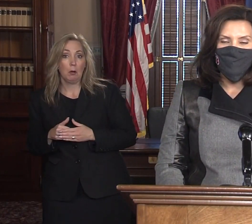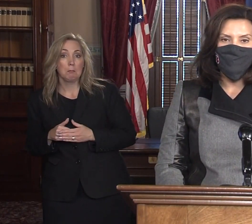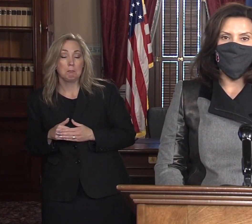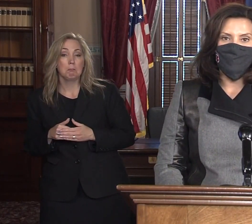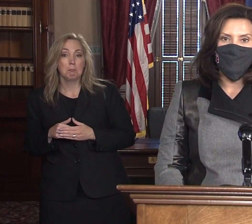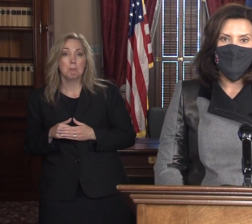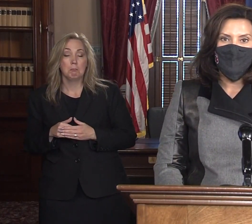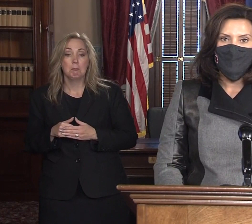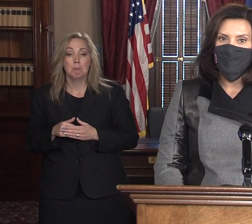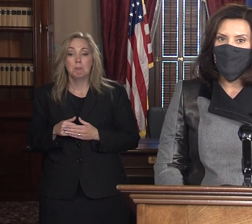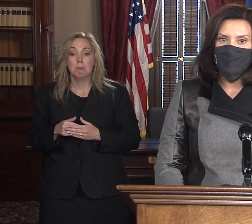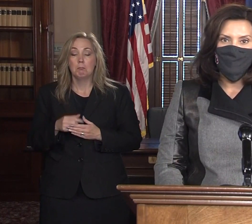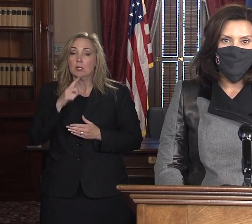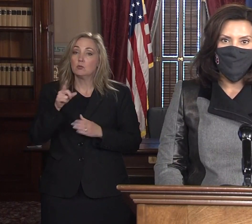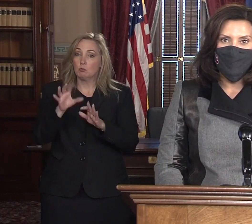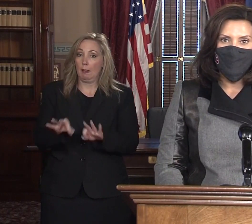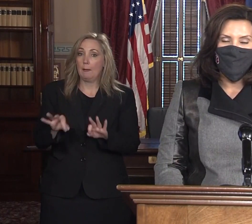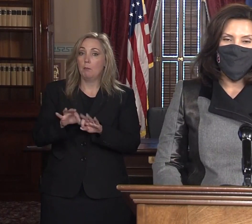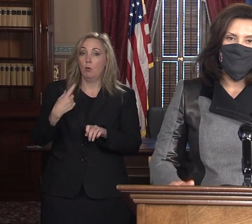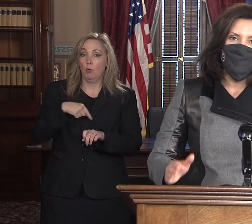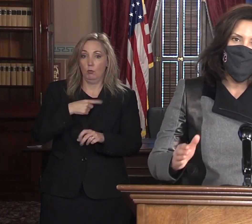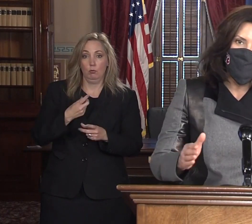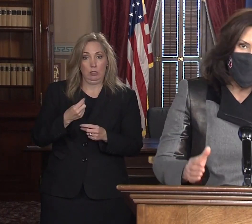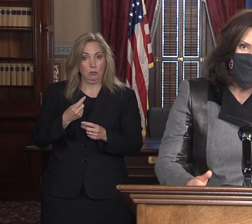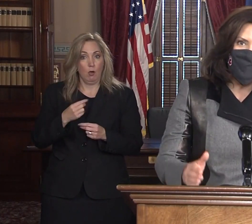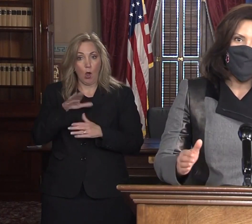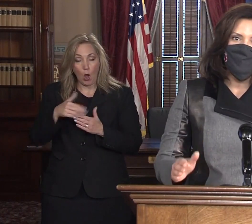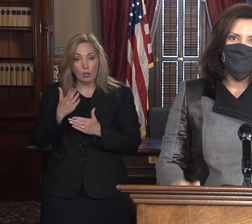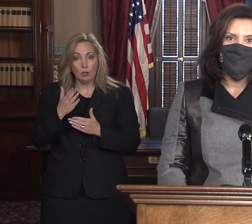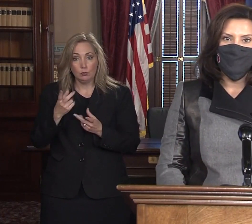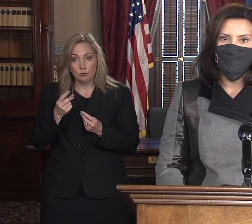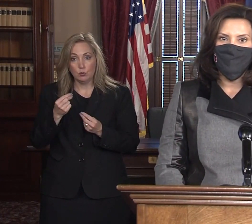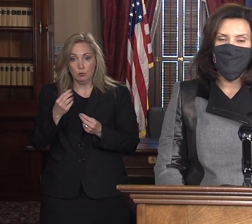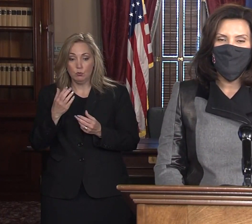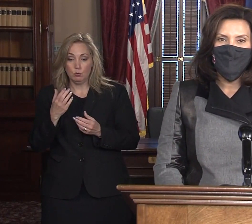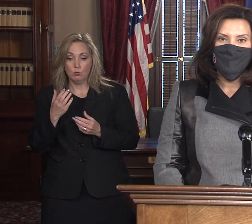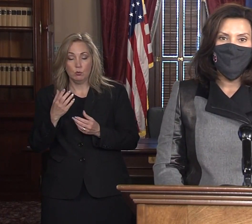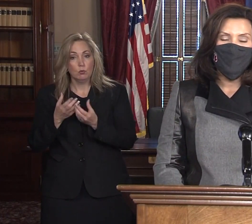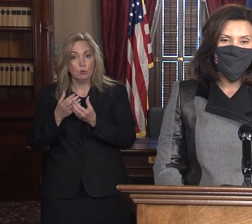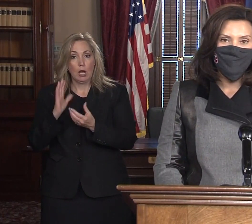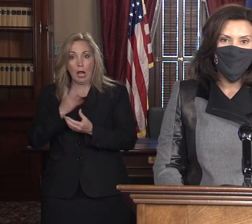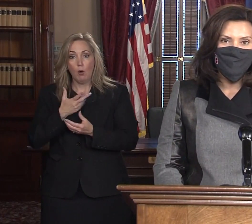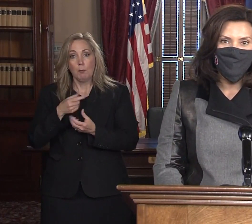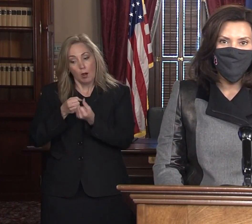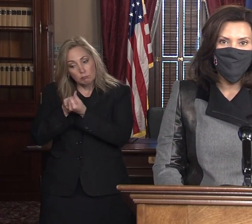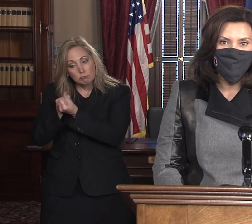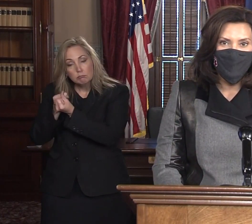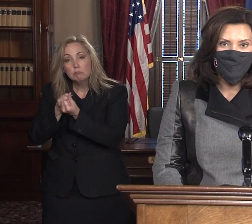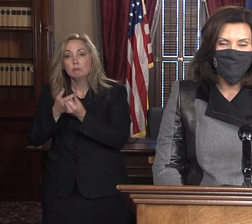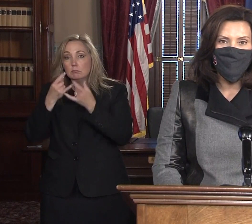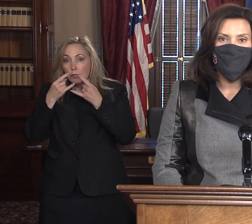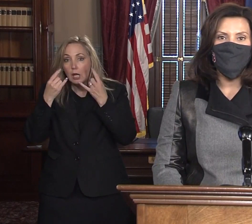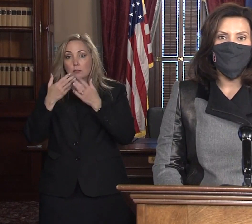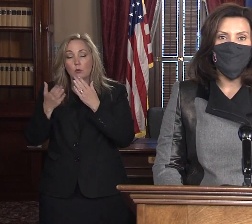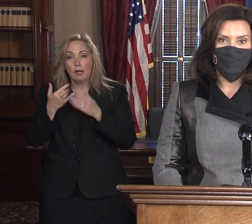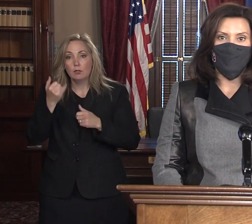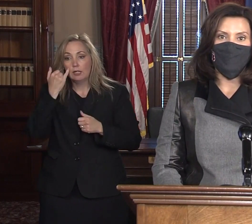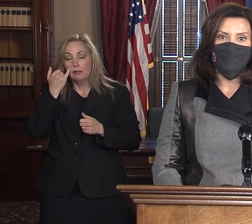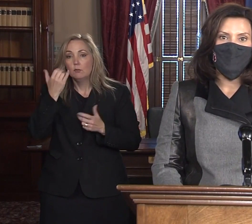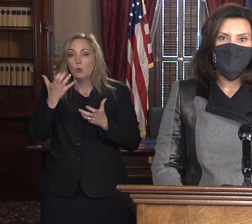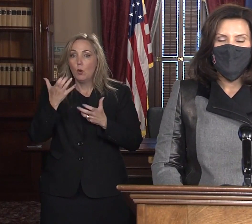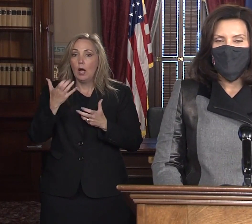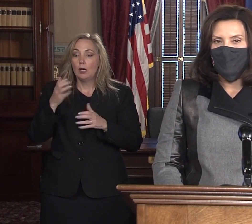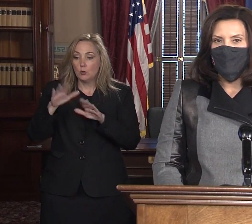just crucial that we all do our part, because if you want your kids to have the prospect of in-person